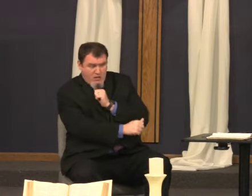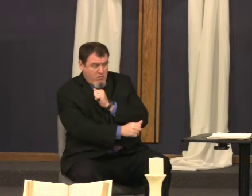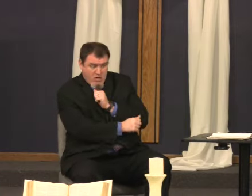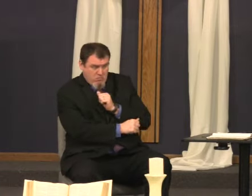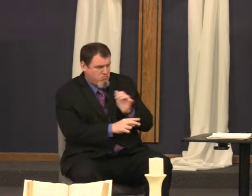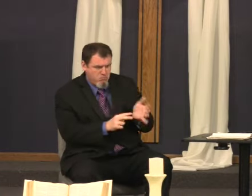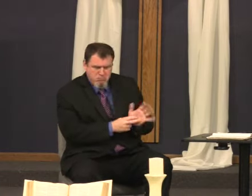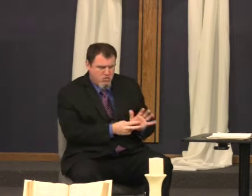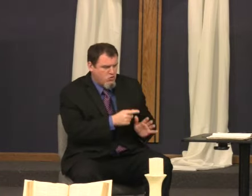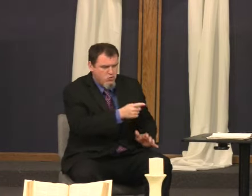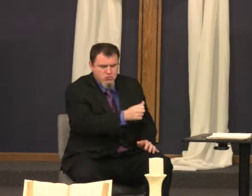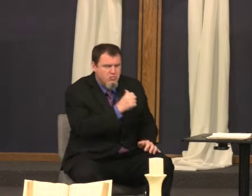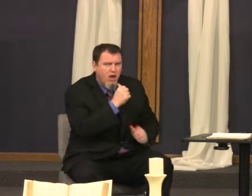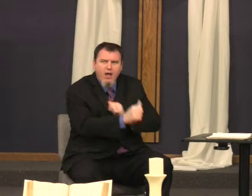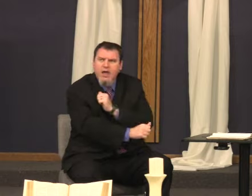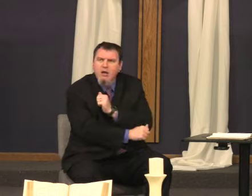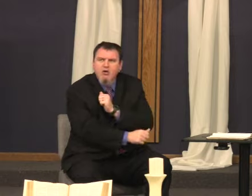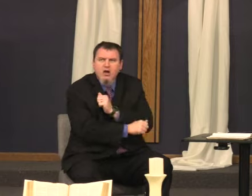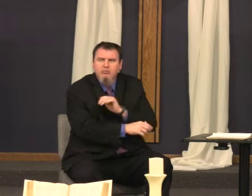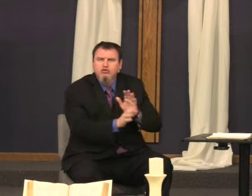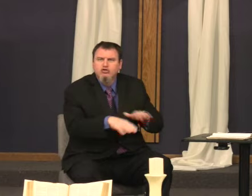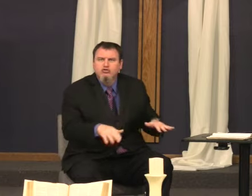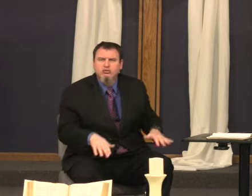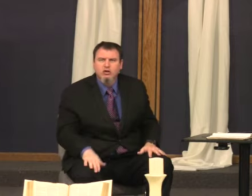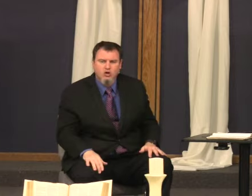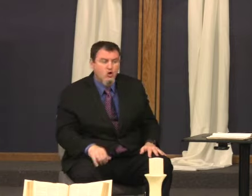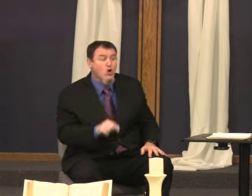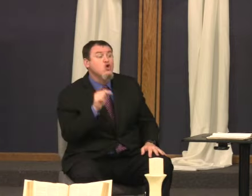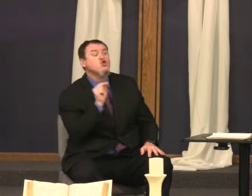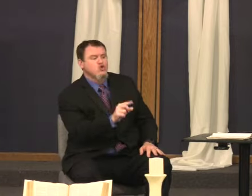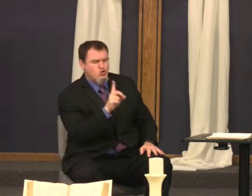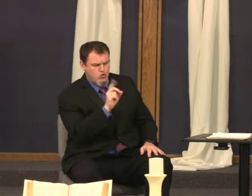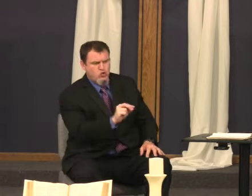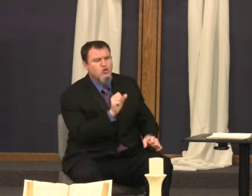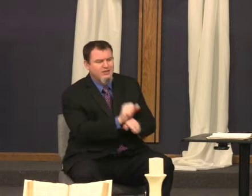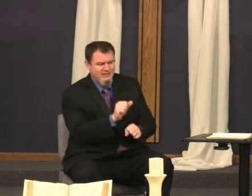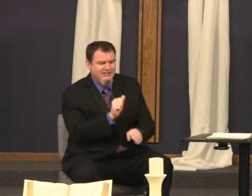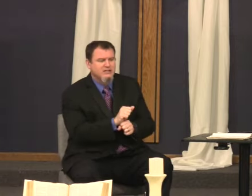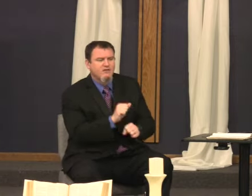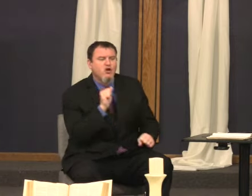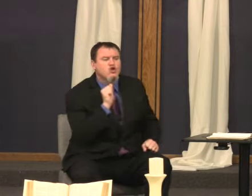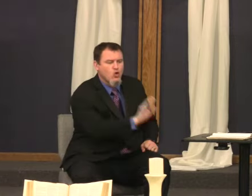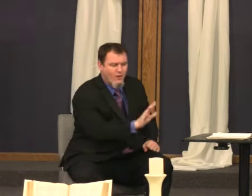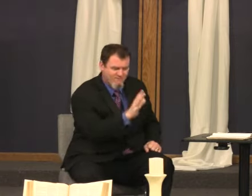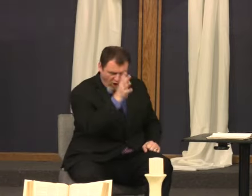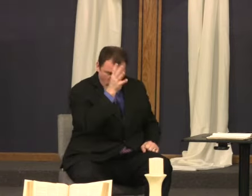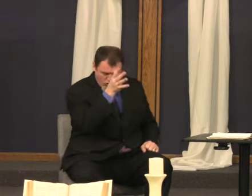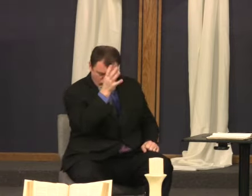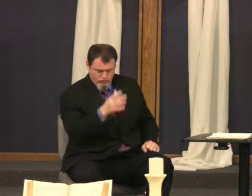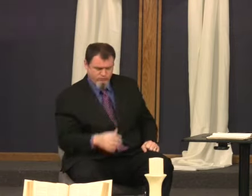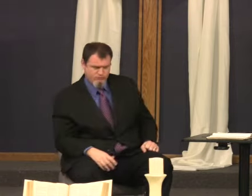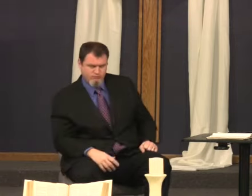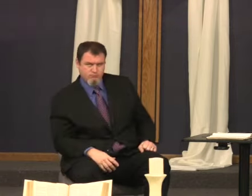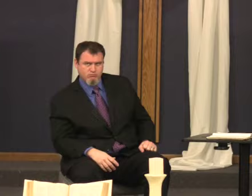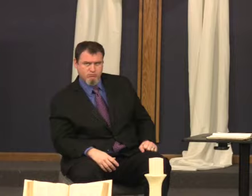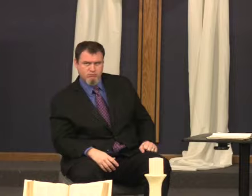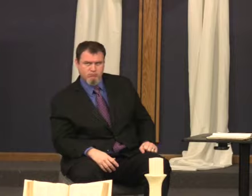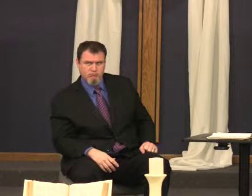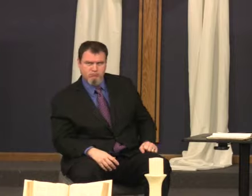Abraham didn't do that. That means you are not Abraham's children because you are